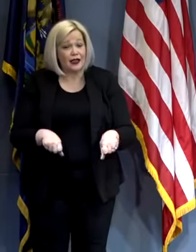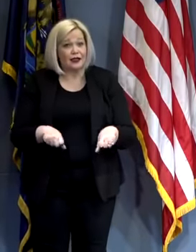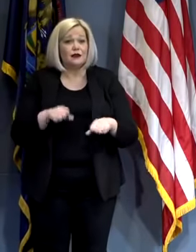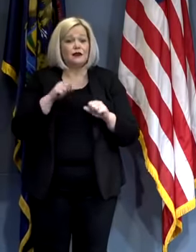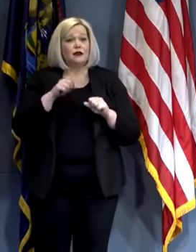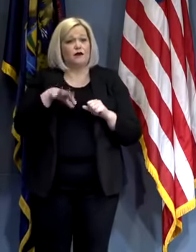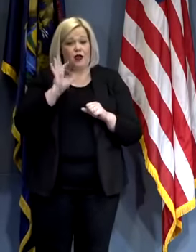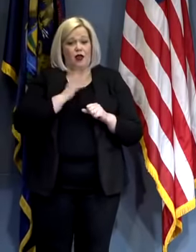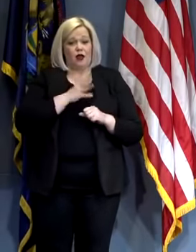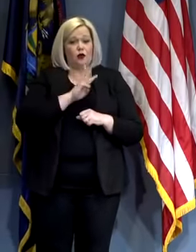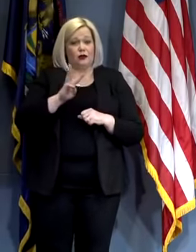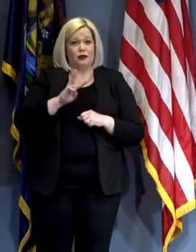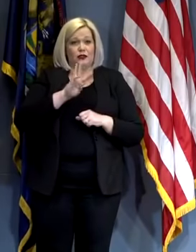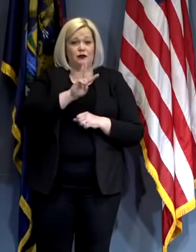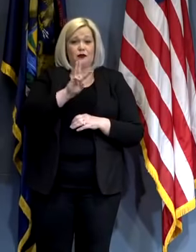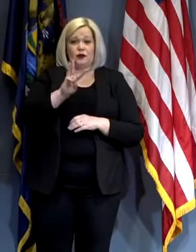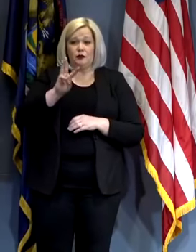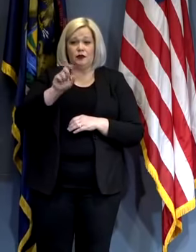our website,